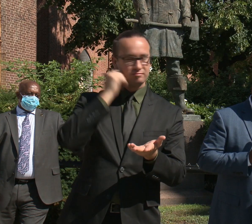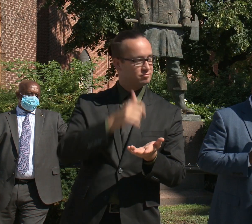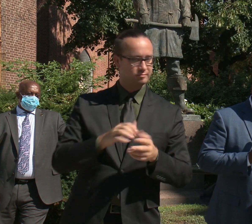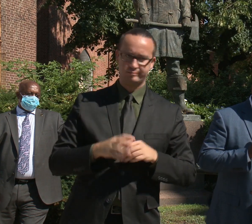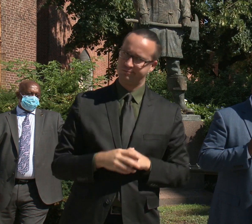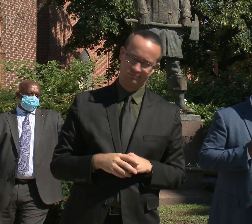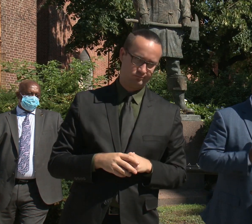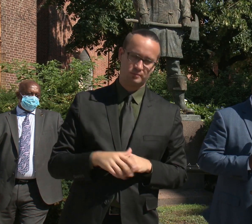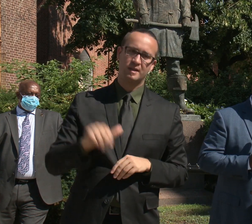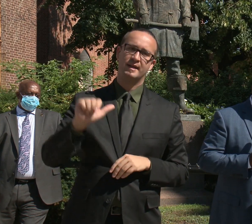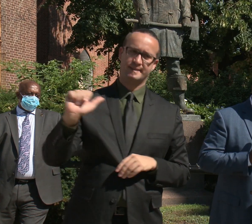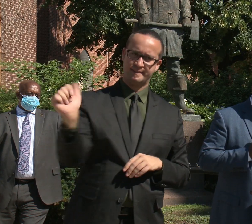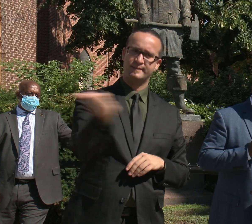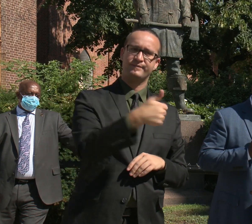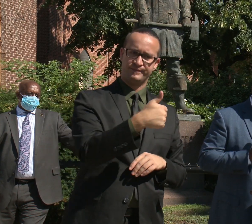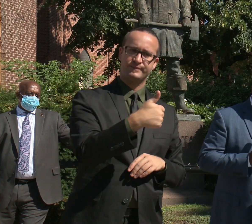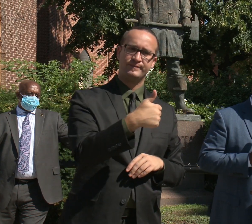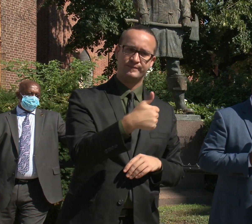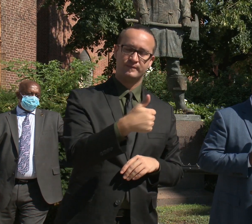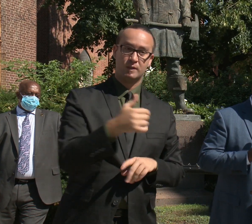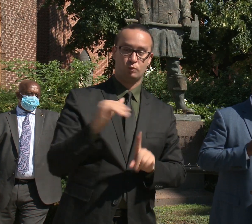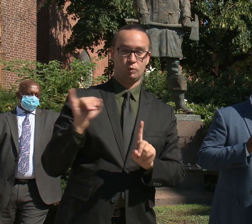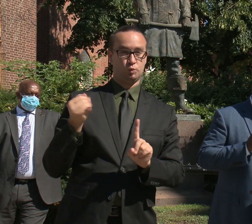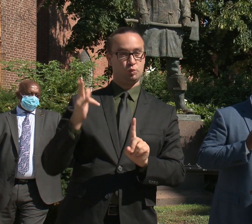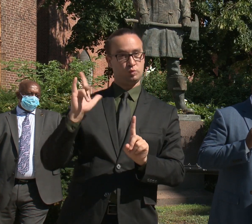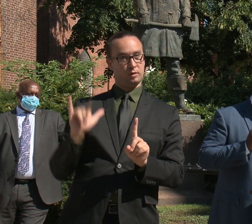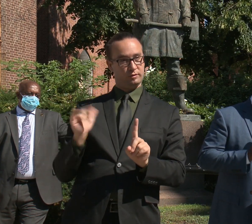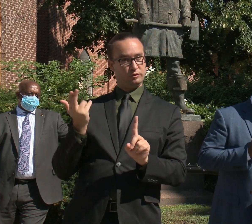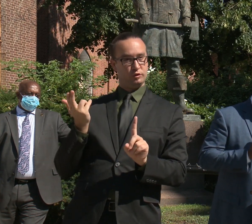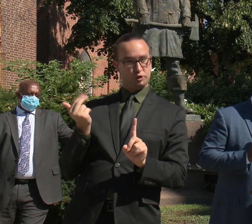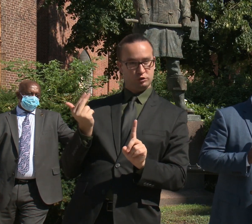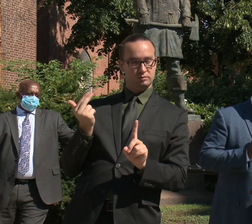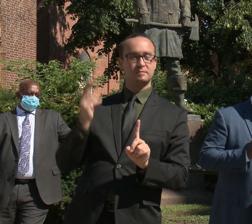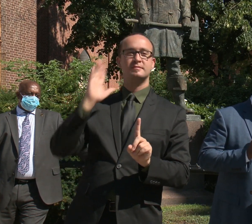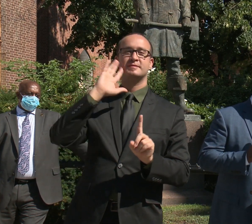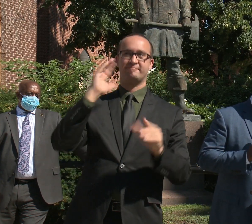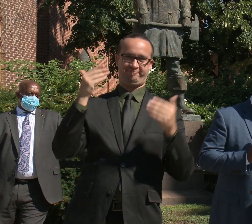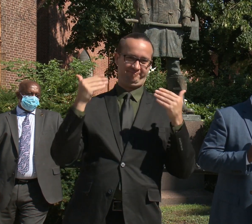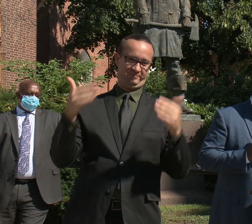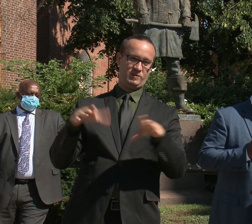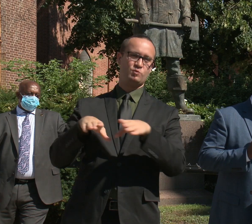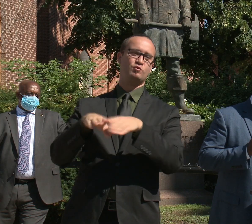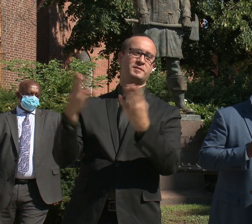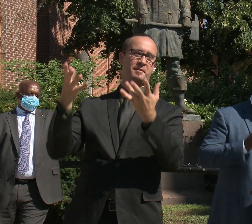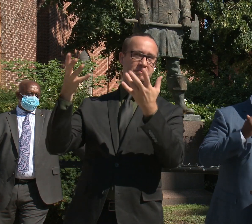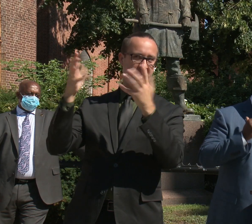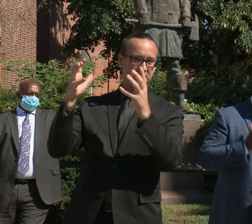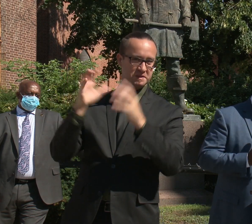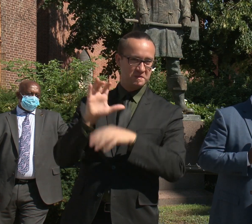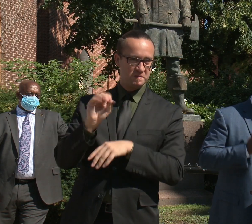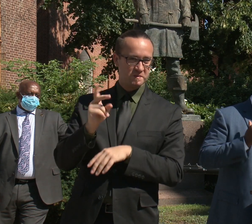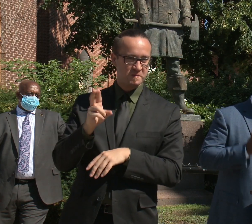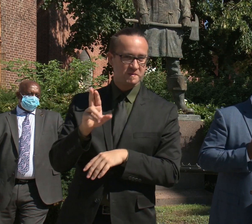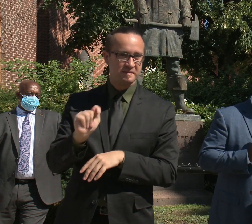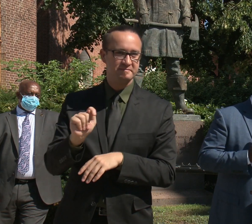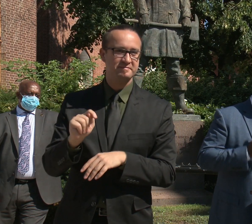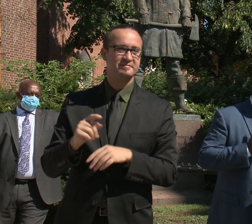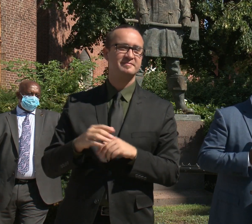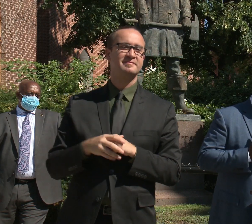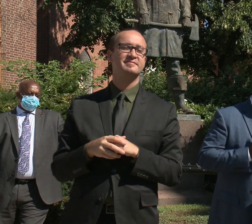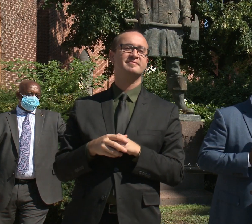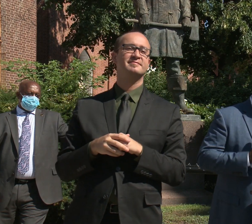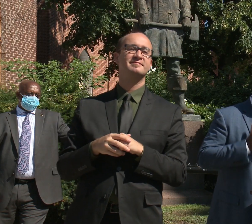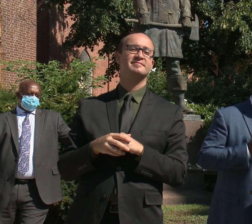Also, July 13th, we will be reopening our basketball courts, and in all our facilities that we're reopening, there will be detailed signage, and